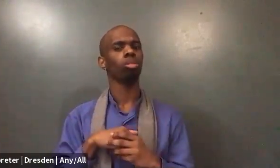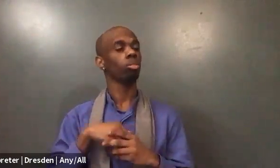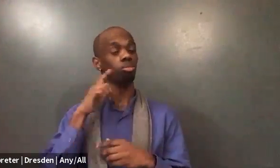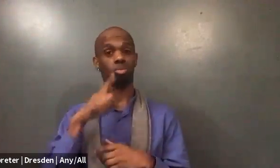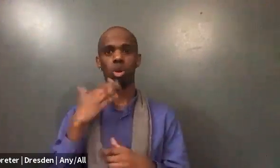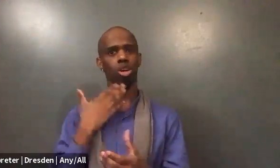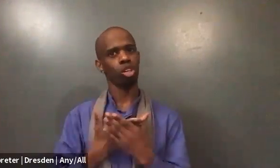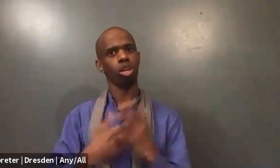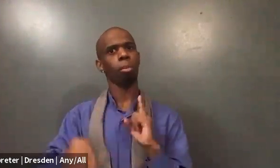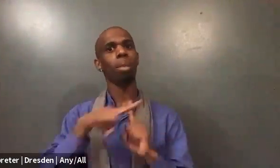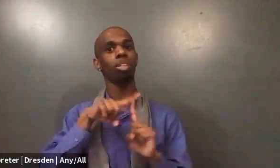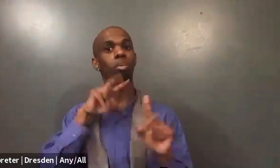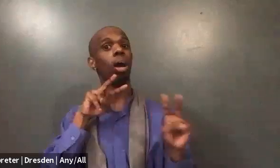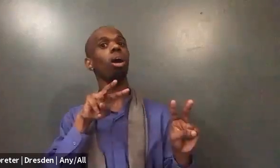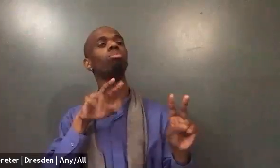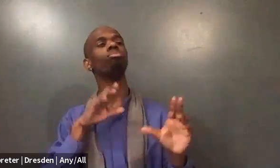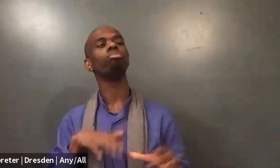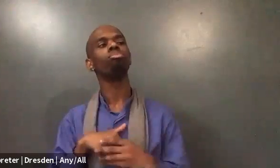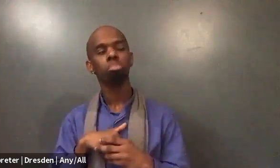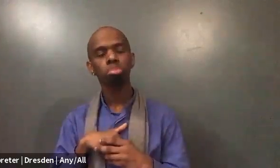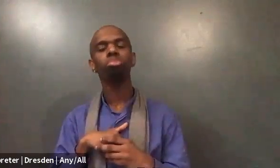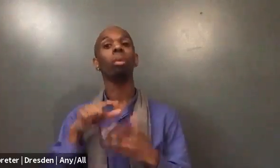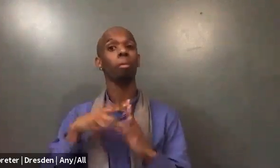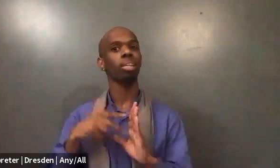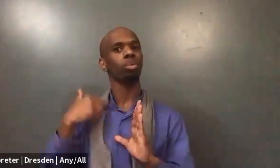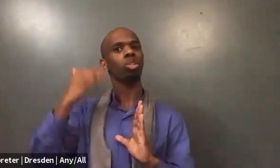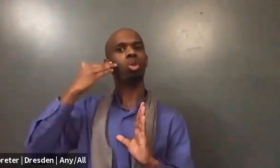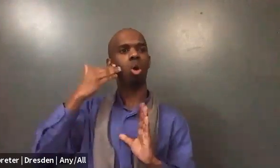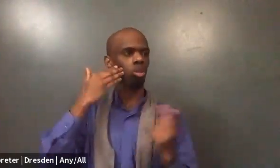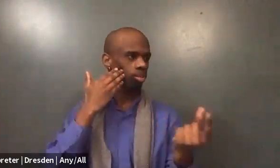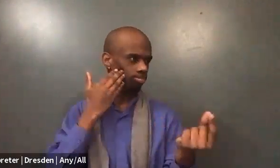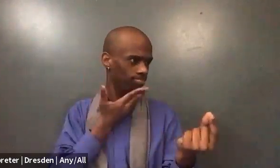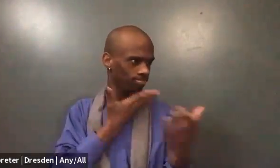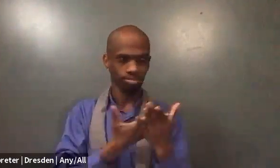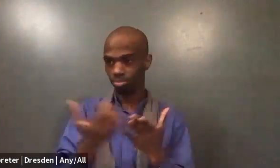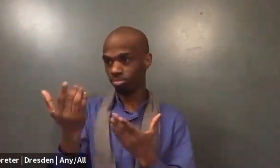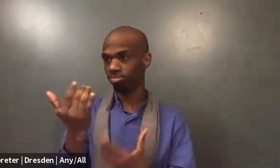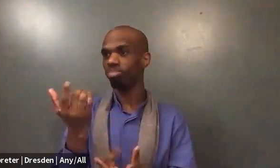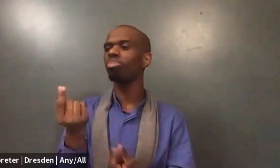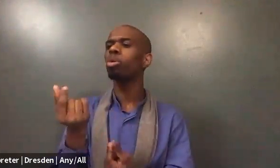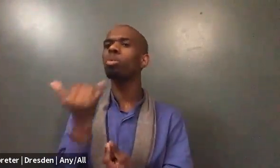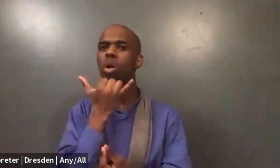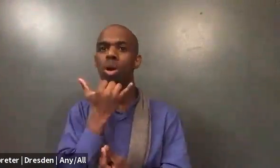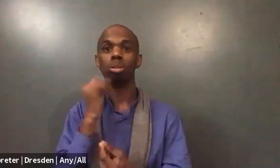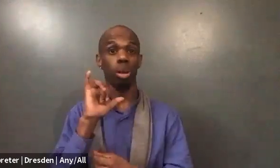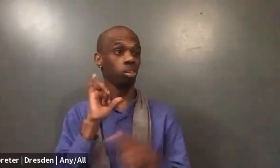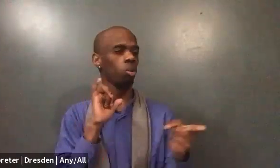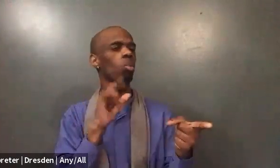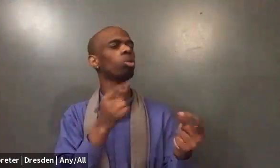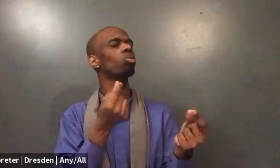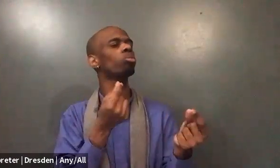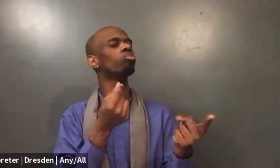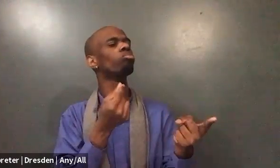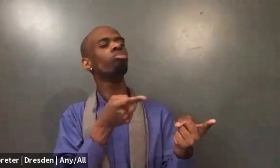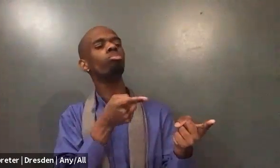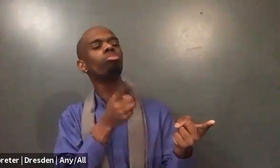that are doing wrong, just like Carmen just shared, like, what are you doing? You're not going to get away with it. And link arms with like-minded folks.